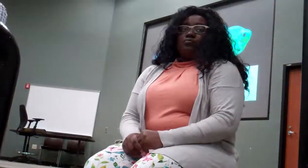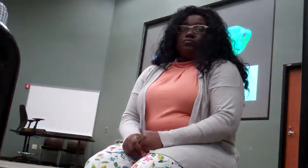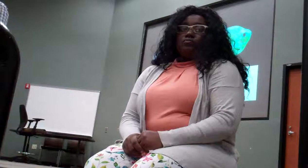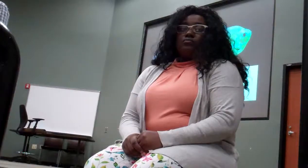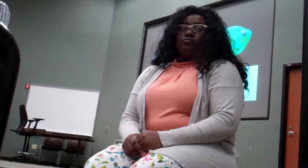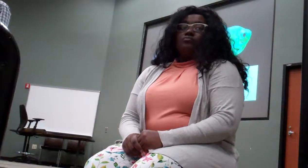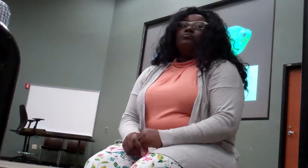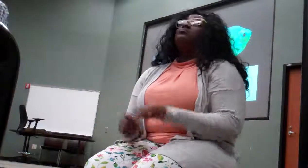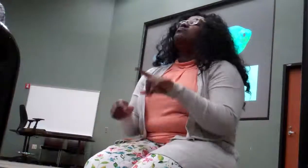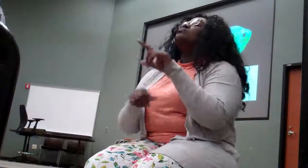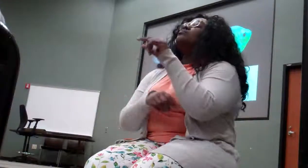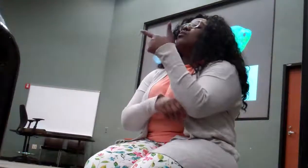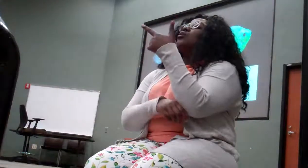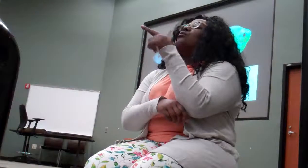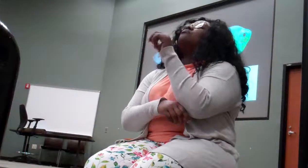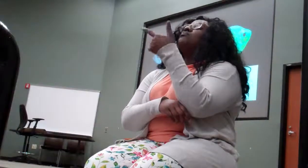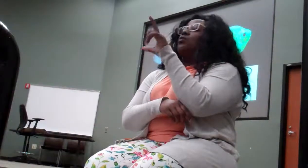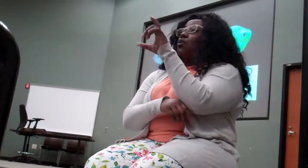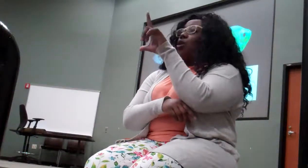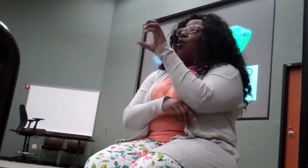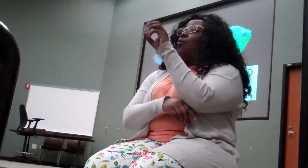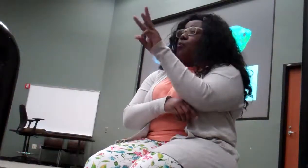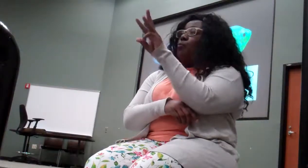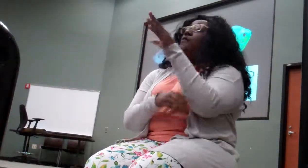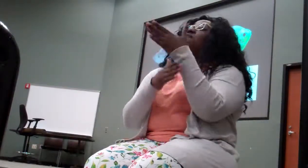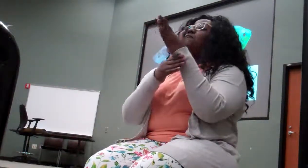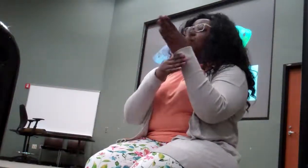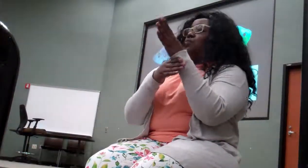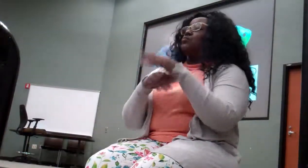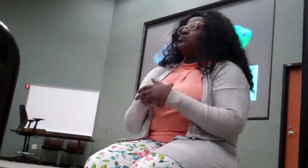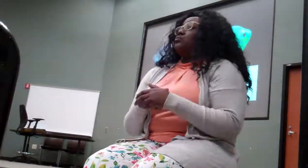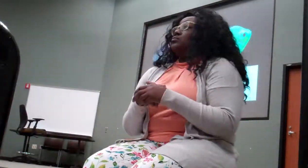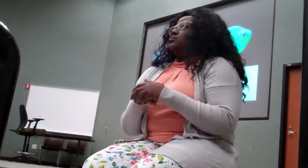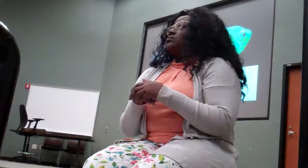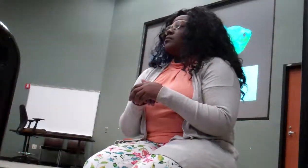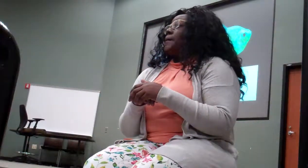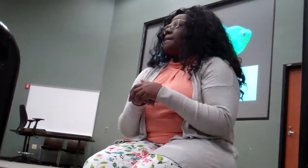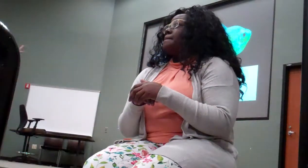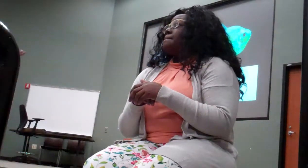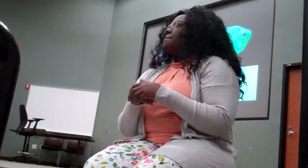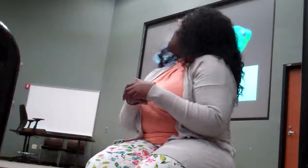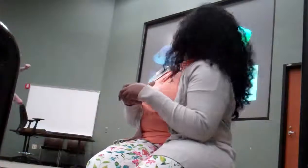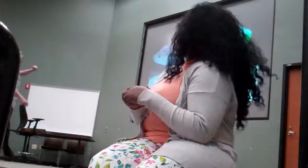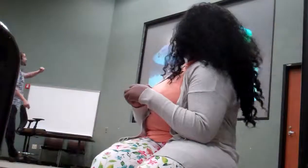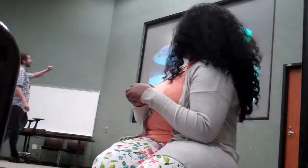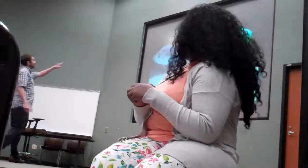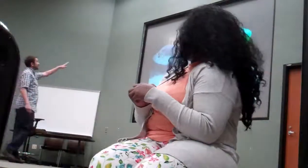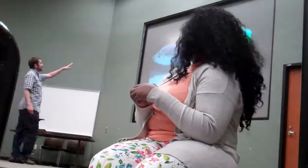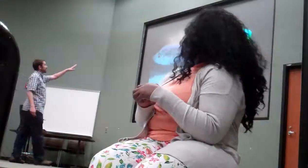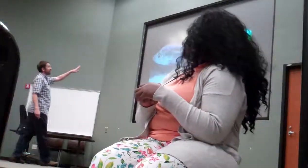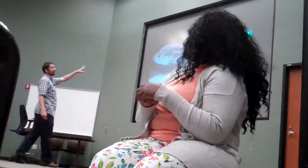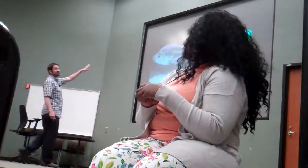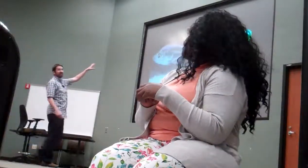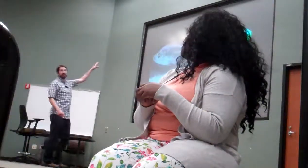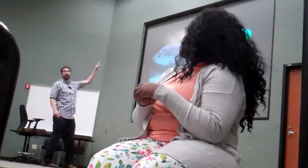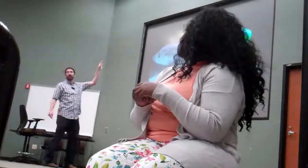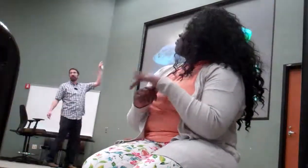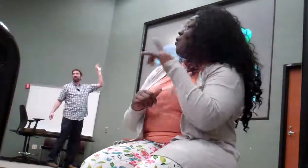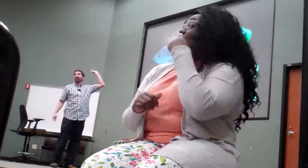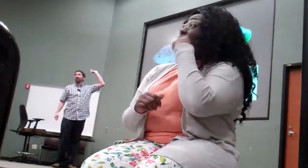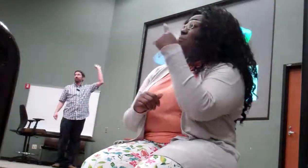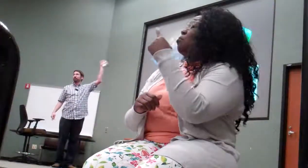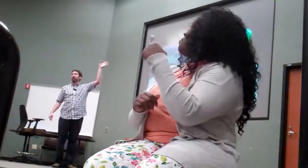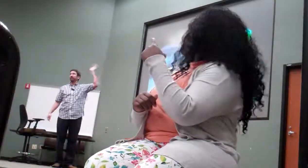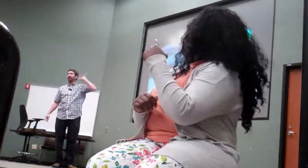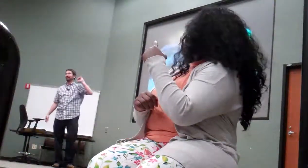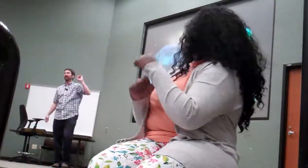fish that looked really cool under a black light. I would buy this thing on your left, right? This little clear fish